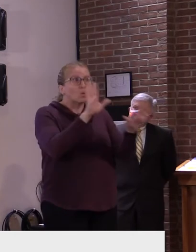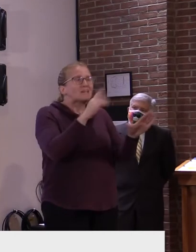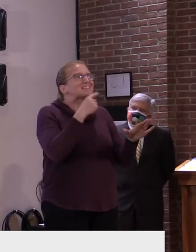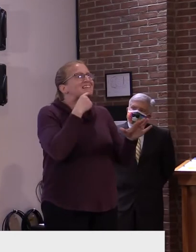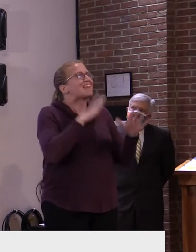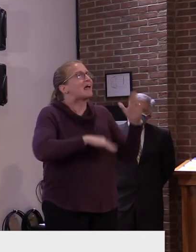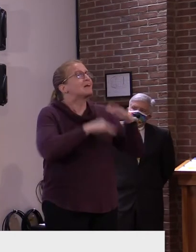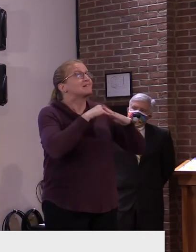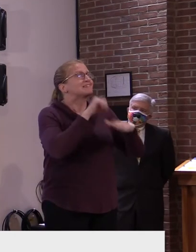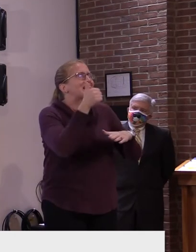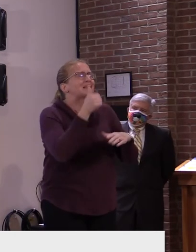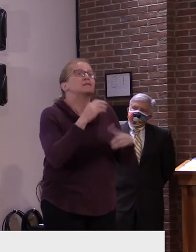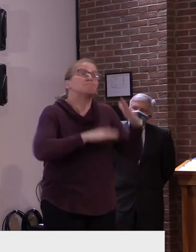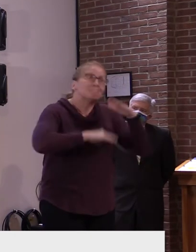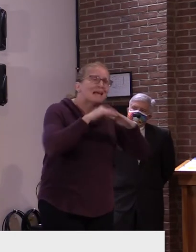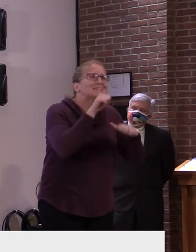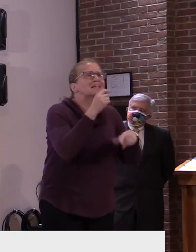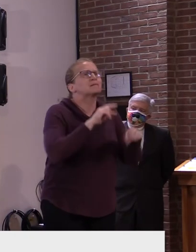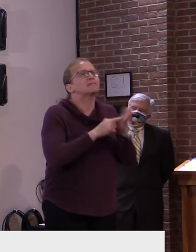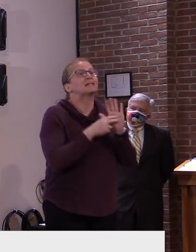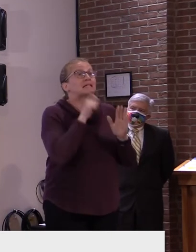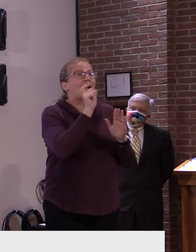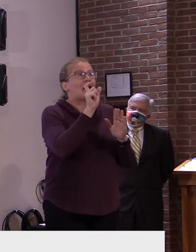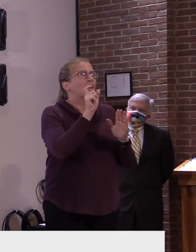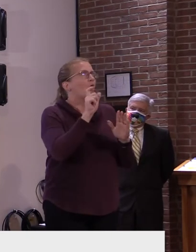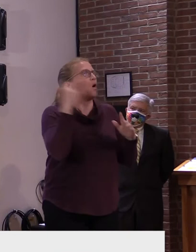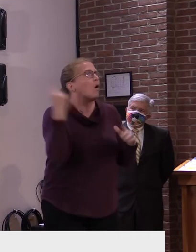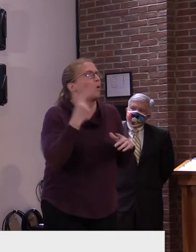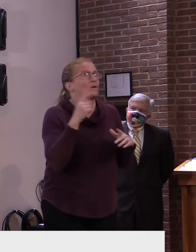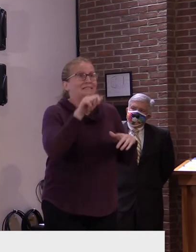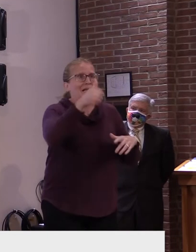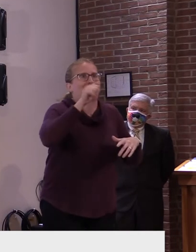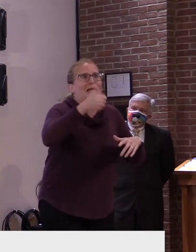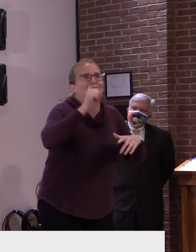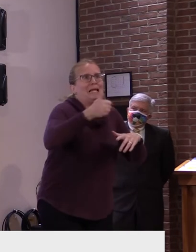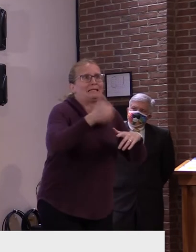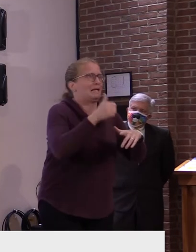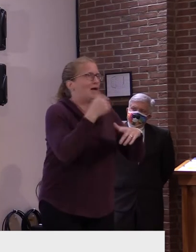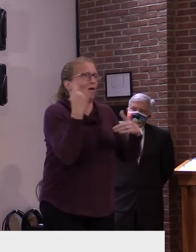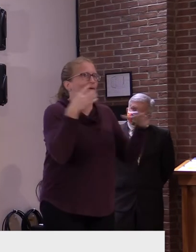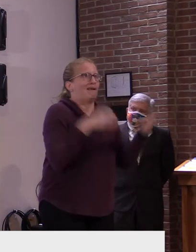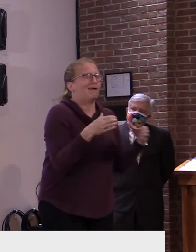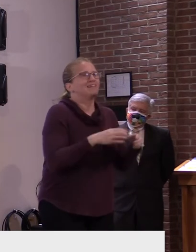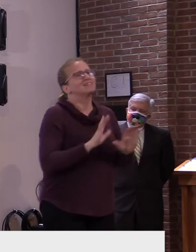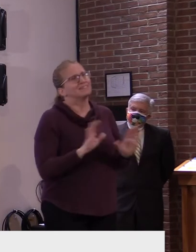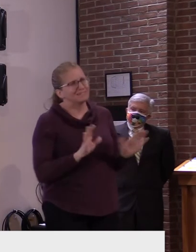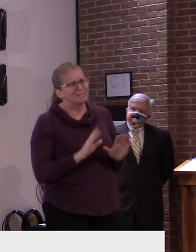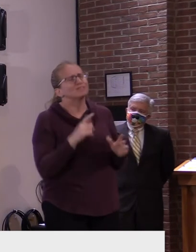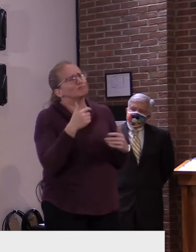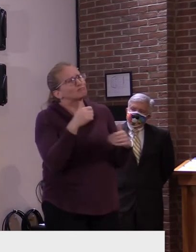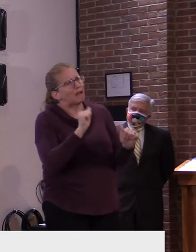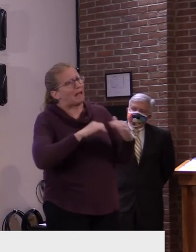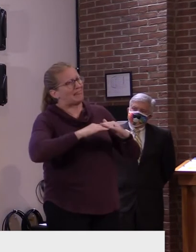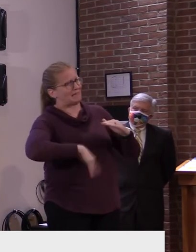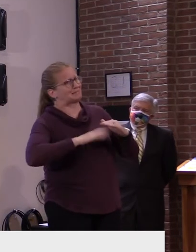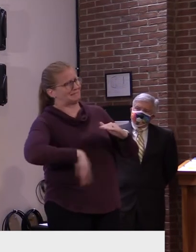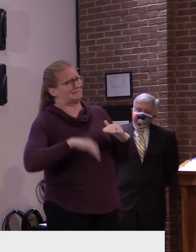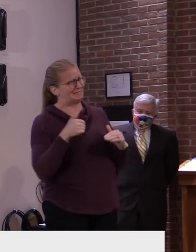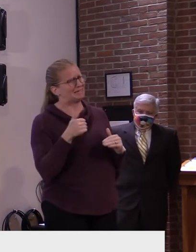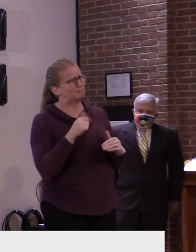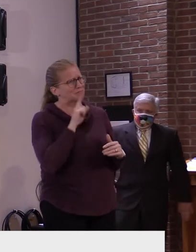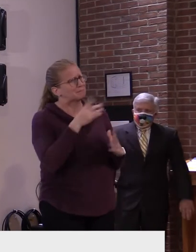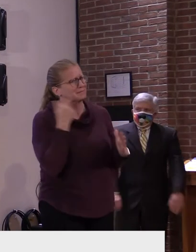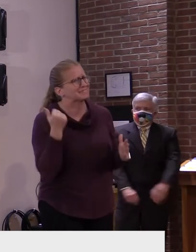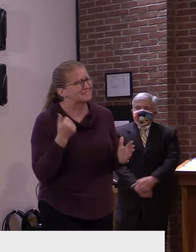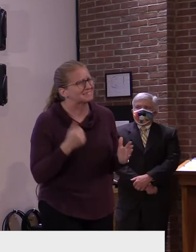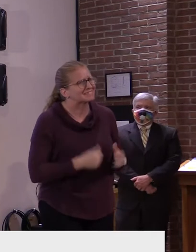in your house again because you can does not mean you should the safest approach is